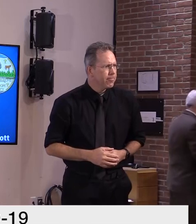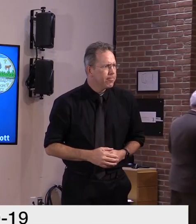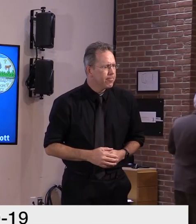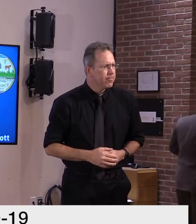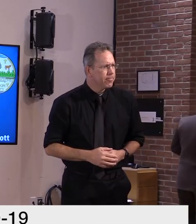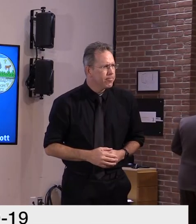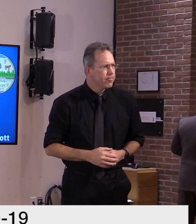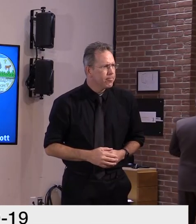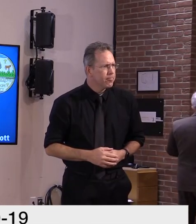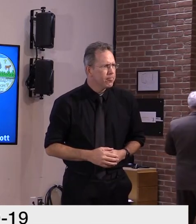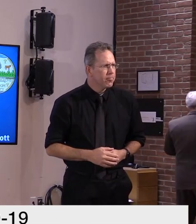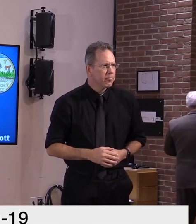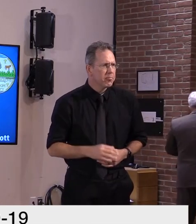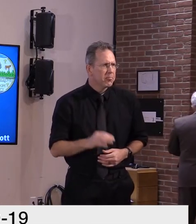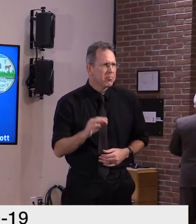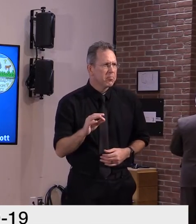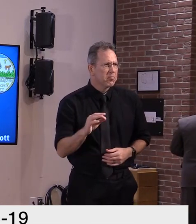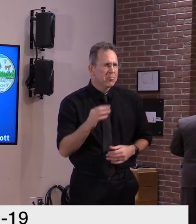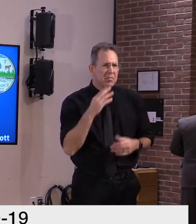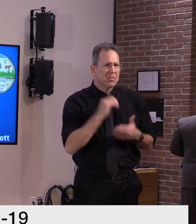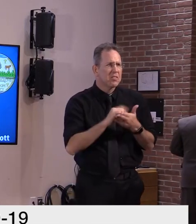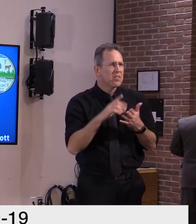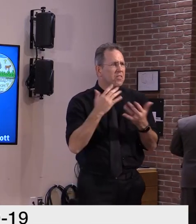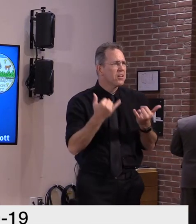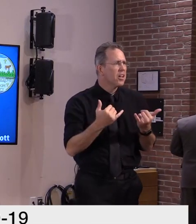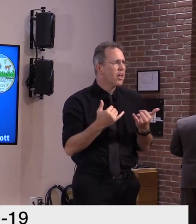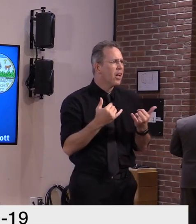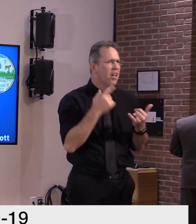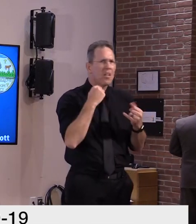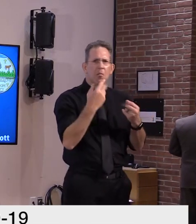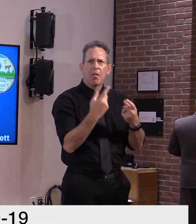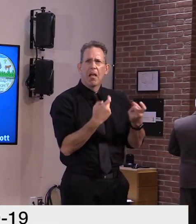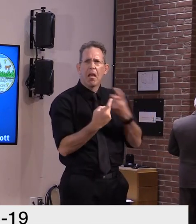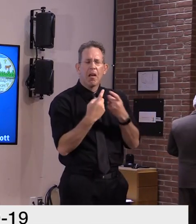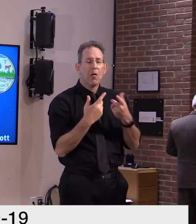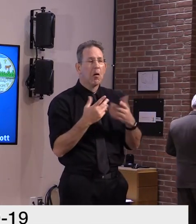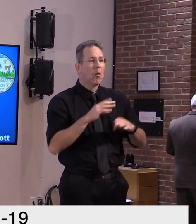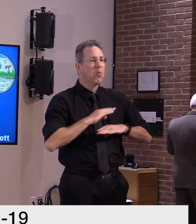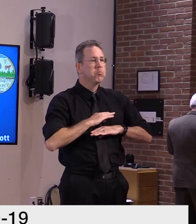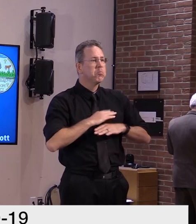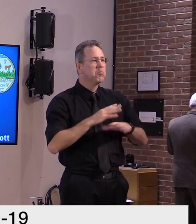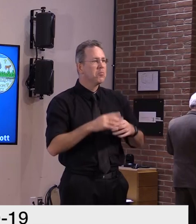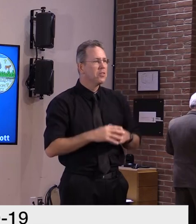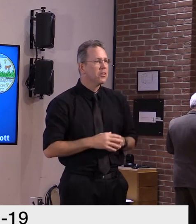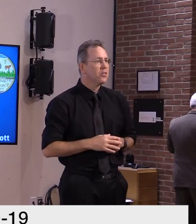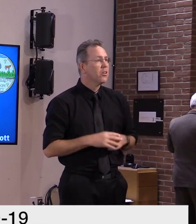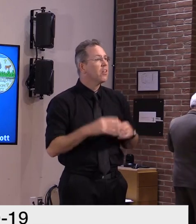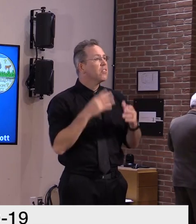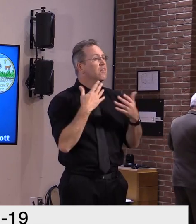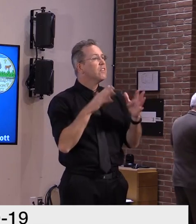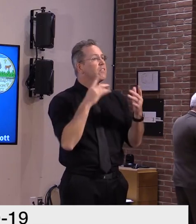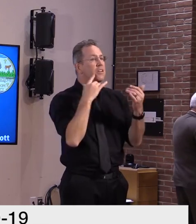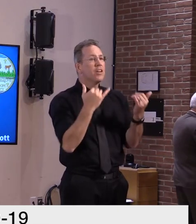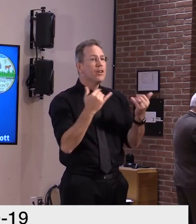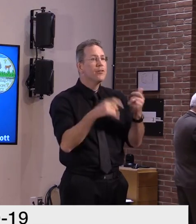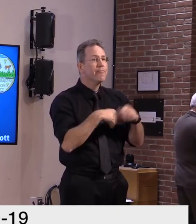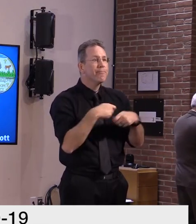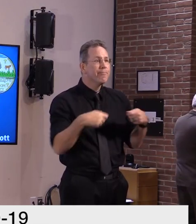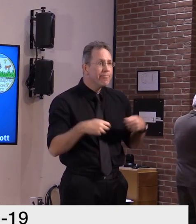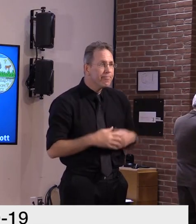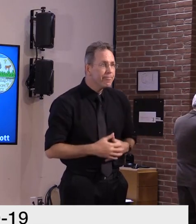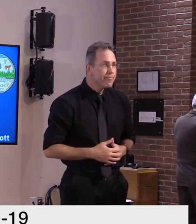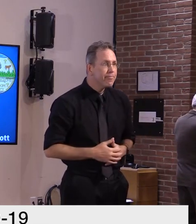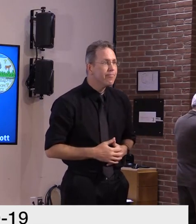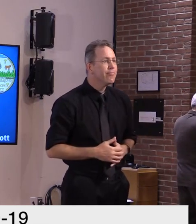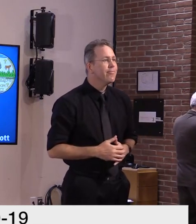Okay. I guess that's all the time I can burn. Thank you, everyone. All right. I think that concludes everybody.